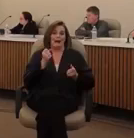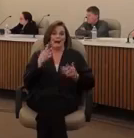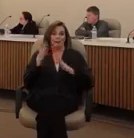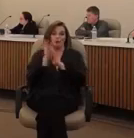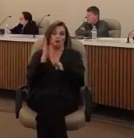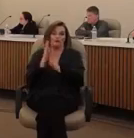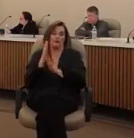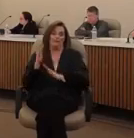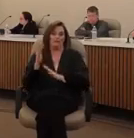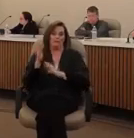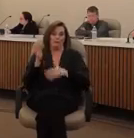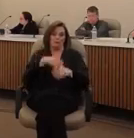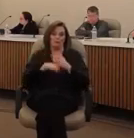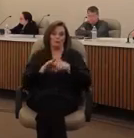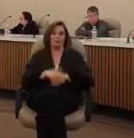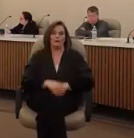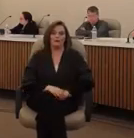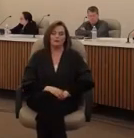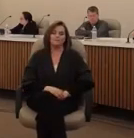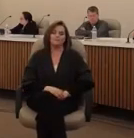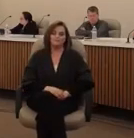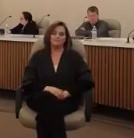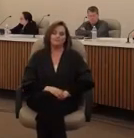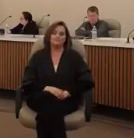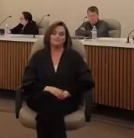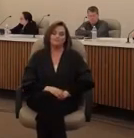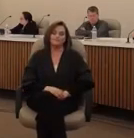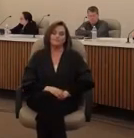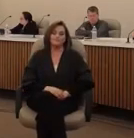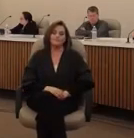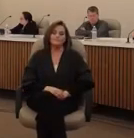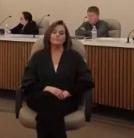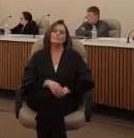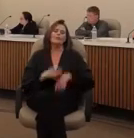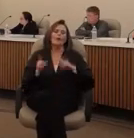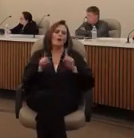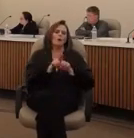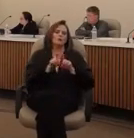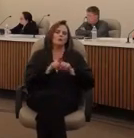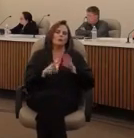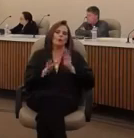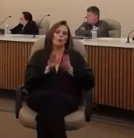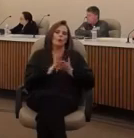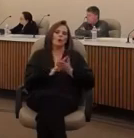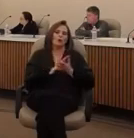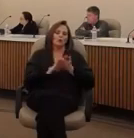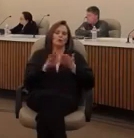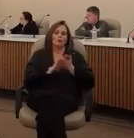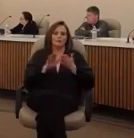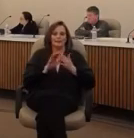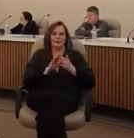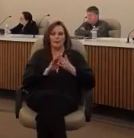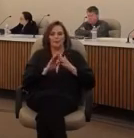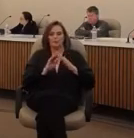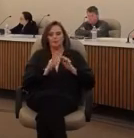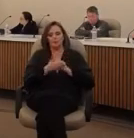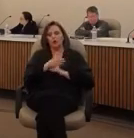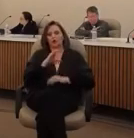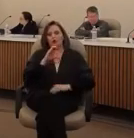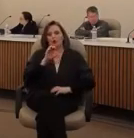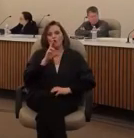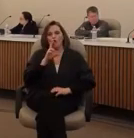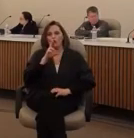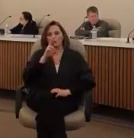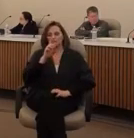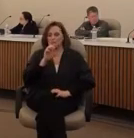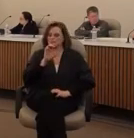eliminating the destination use of the auto repair. Plus, we're cleaning up the curb cuts and really improving the safety